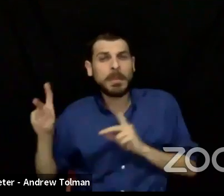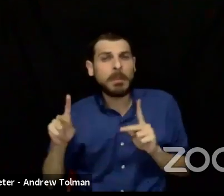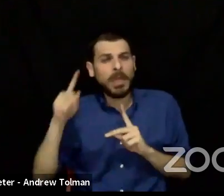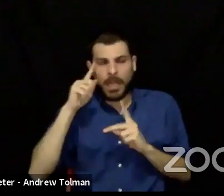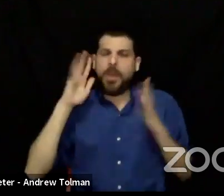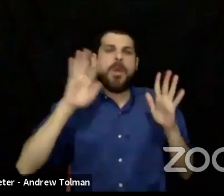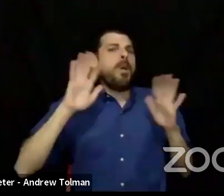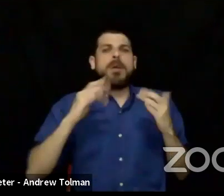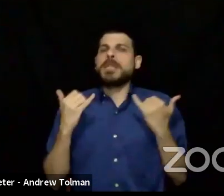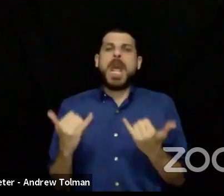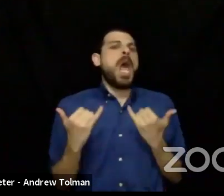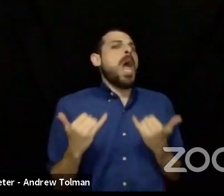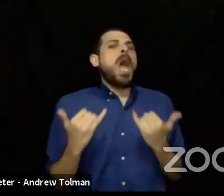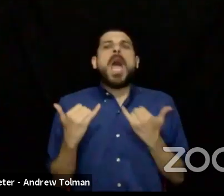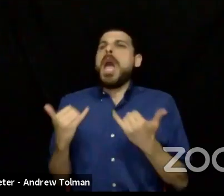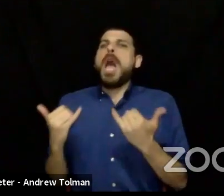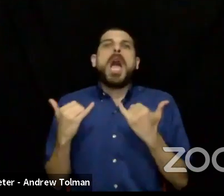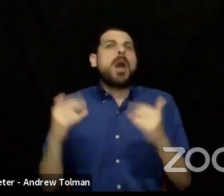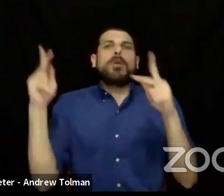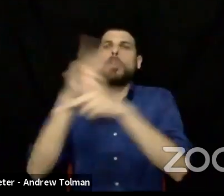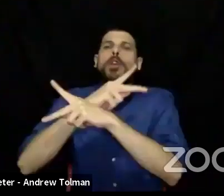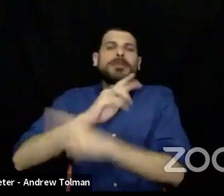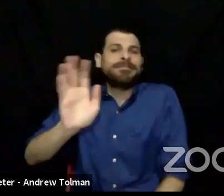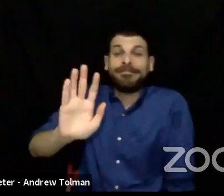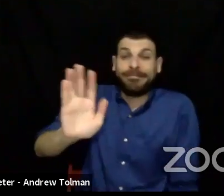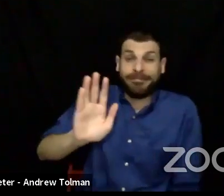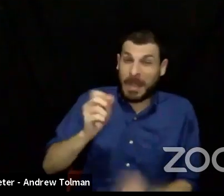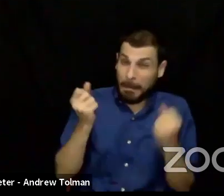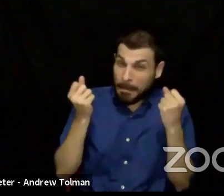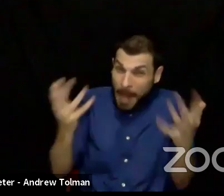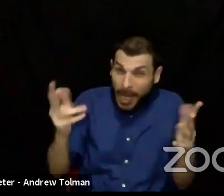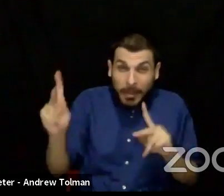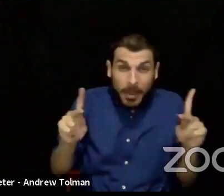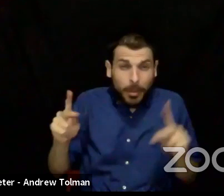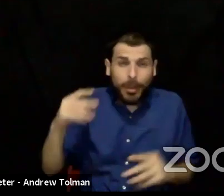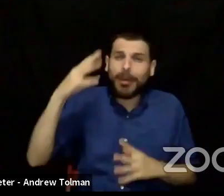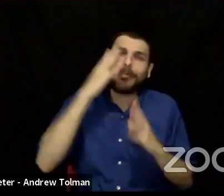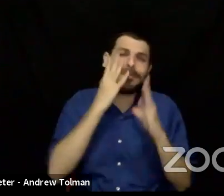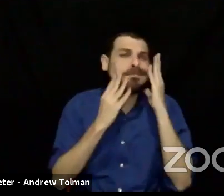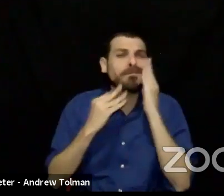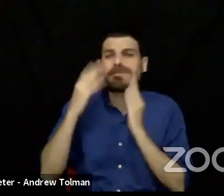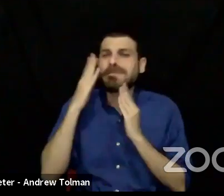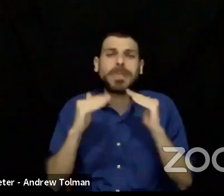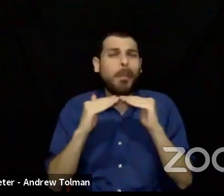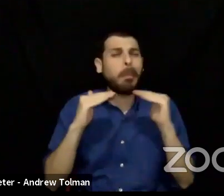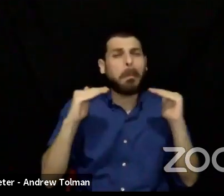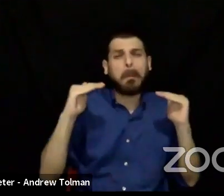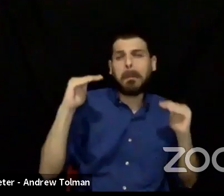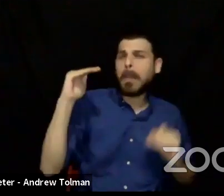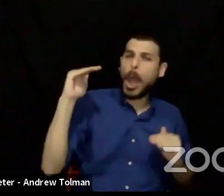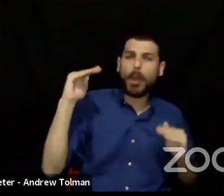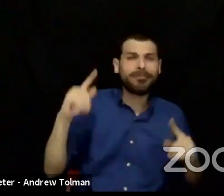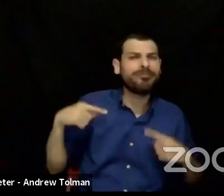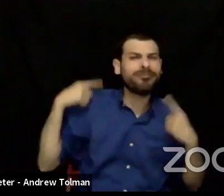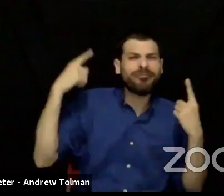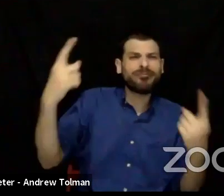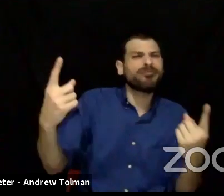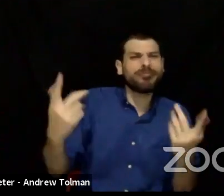these inequities our entire lives, you know? And so it is time to get someone who's committed to